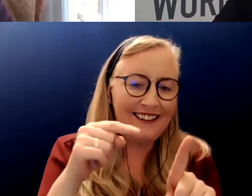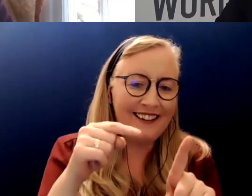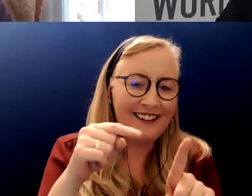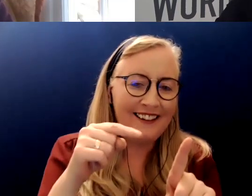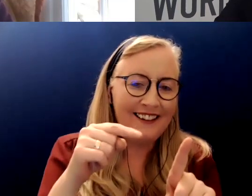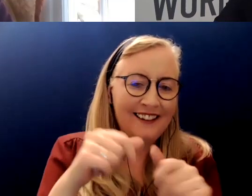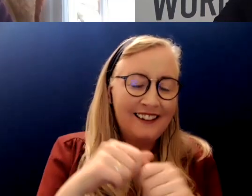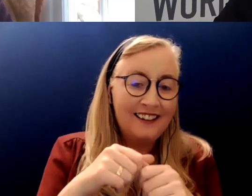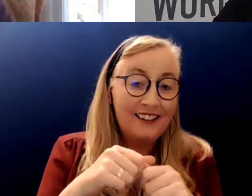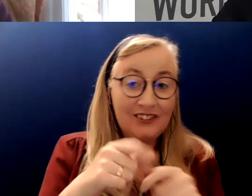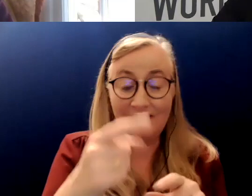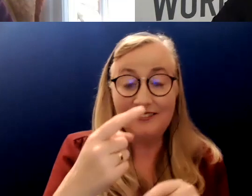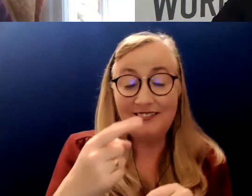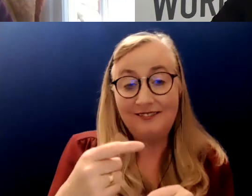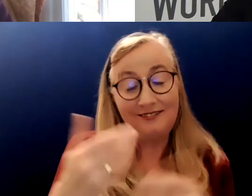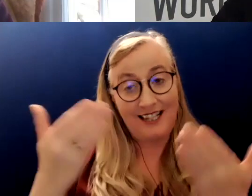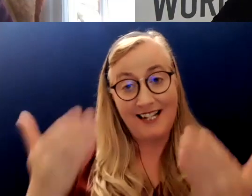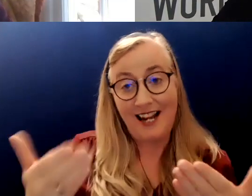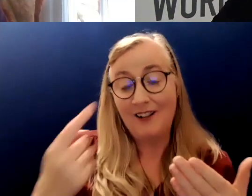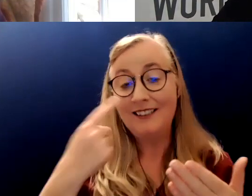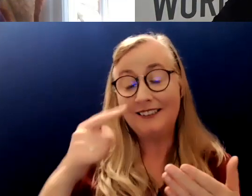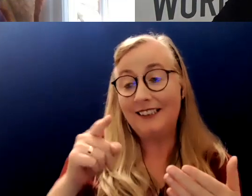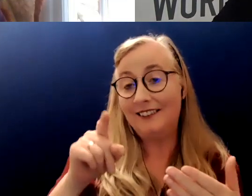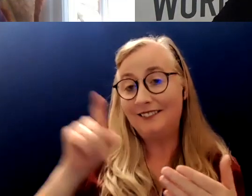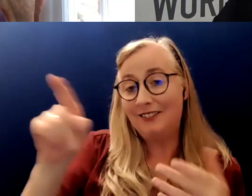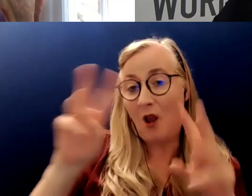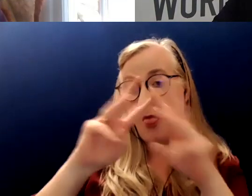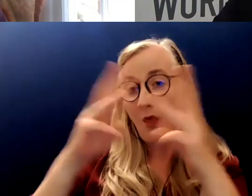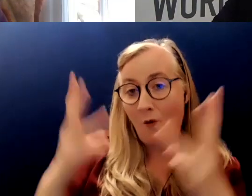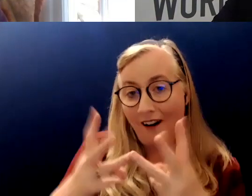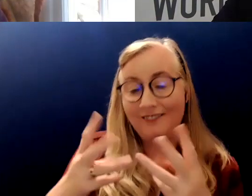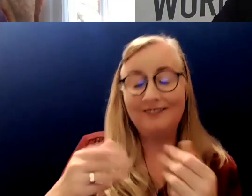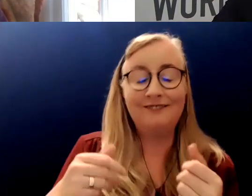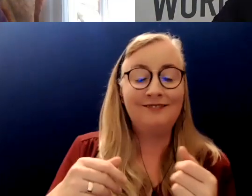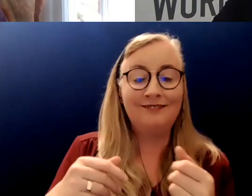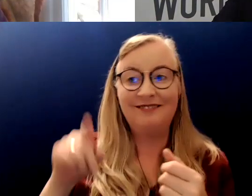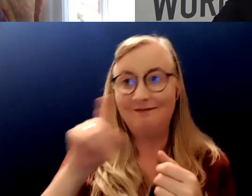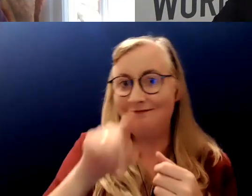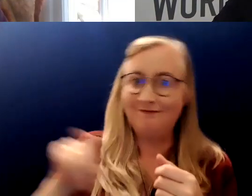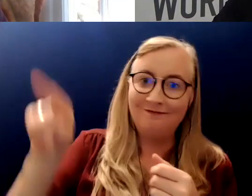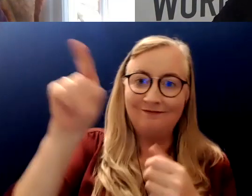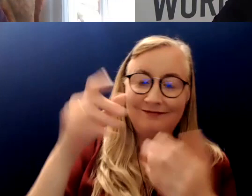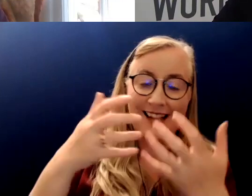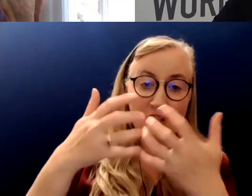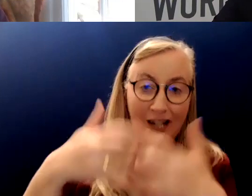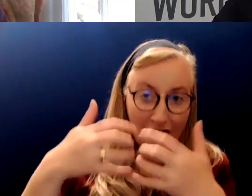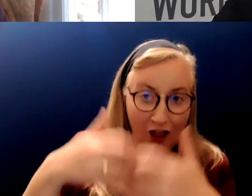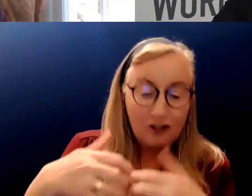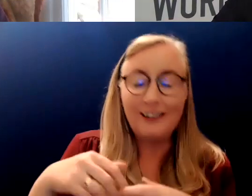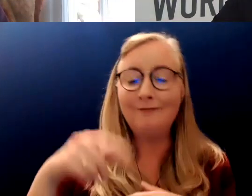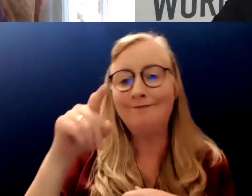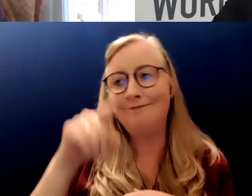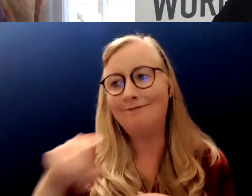seeing where the world, I suppose, is going, the huge advances in technology, attitudes. You know, as I